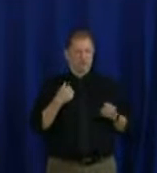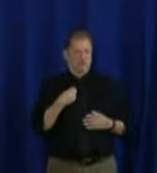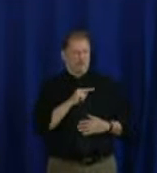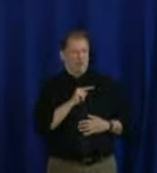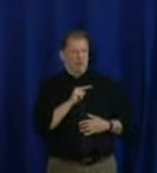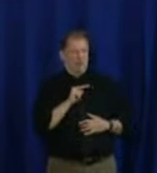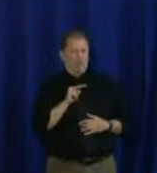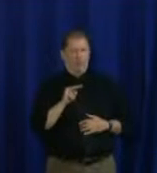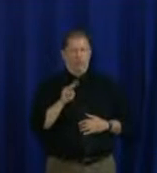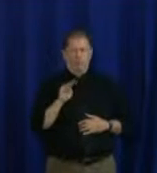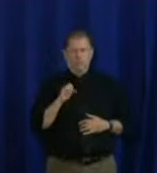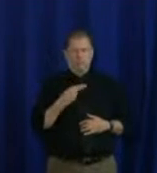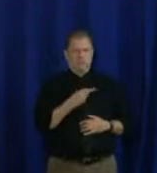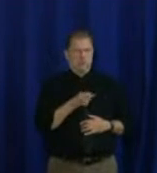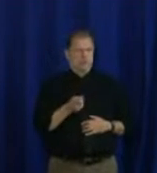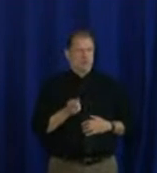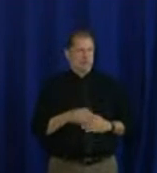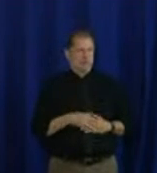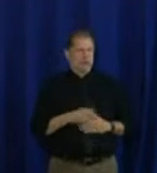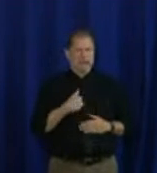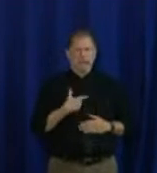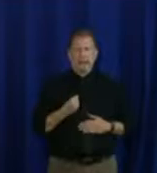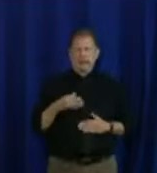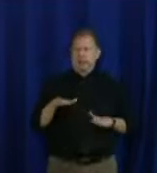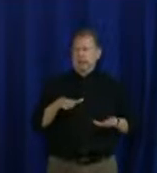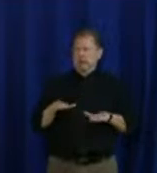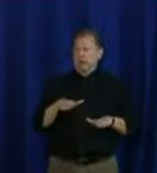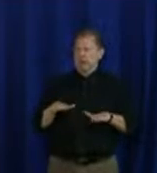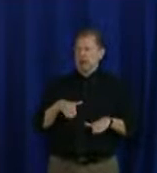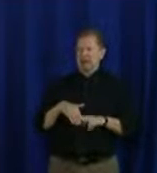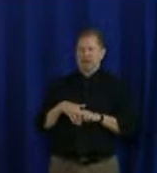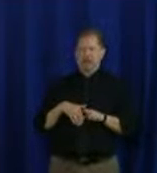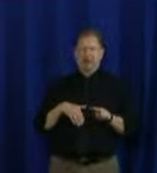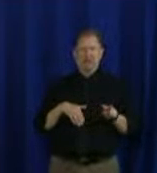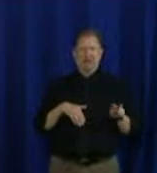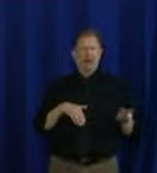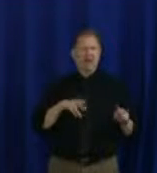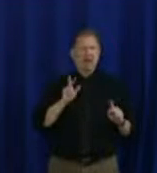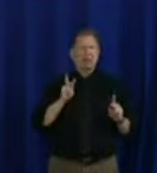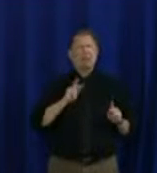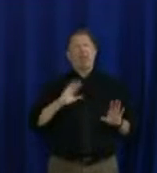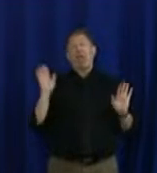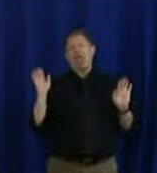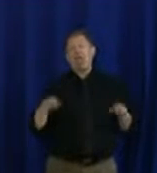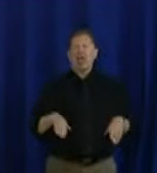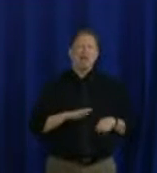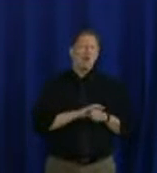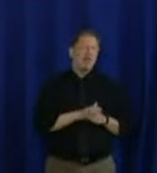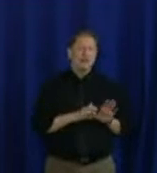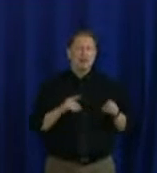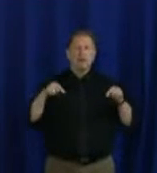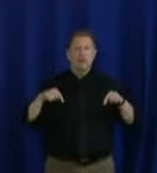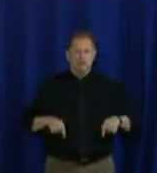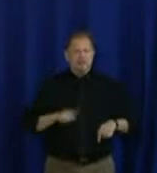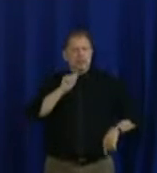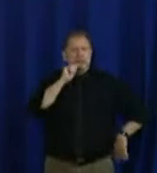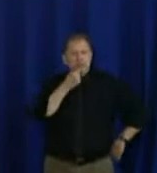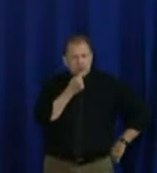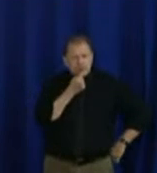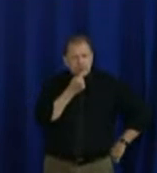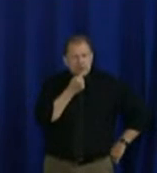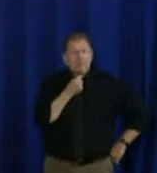I was out and about, I was seeing very few signs that people were taking COVID as seriously as they are here. And when I talked